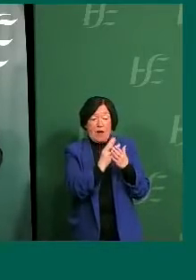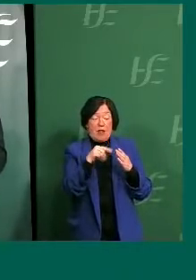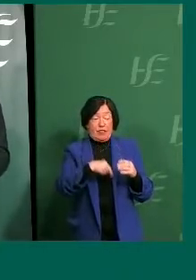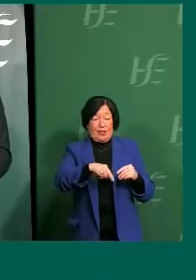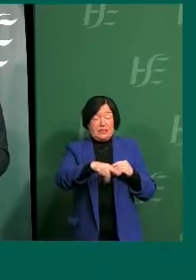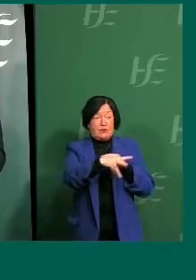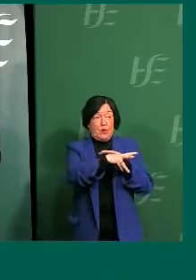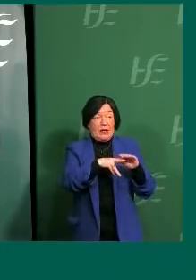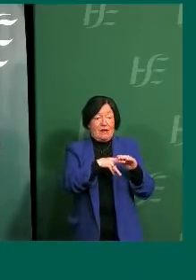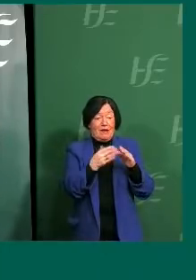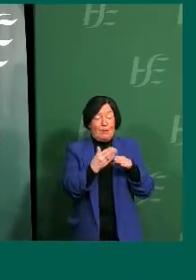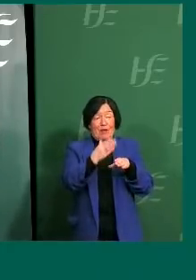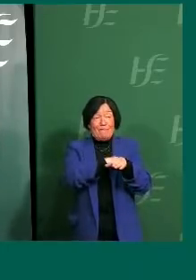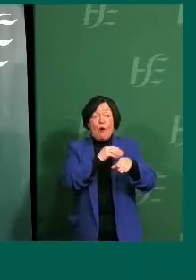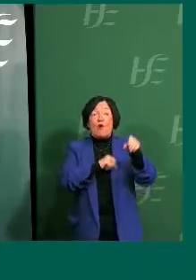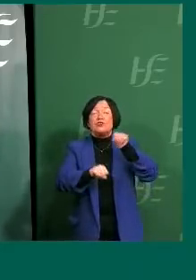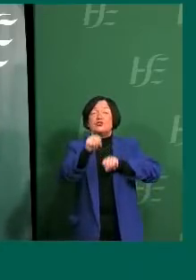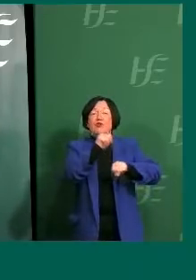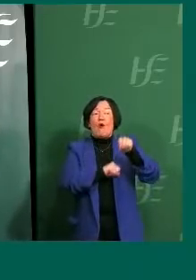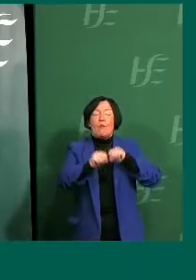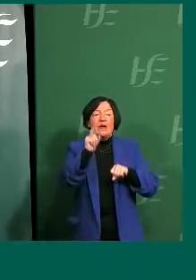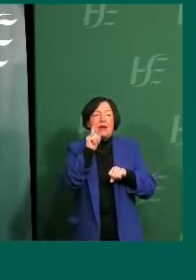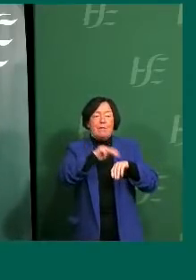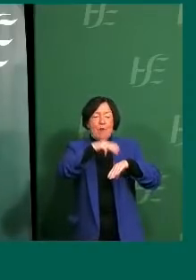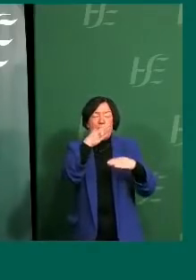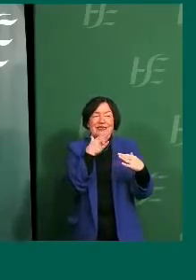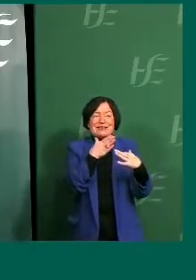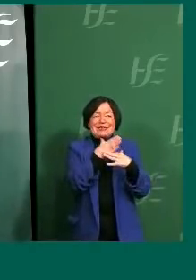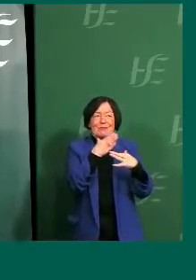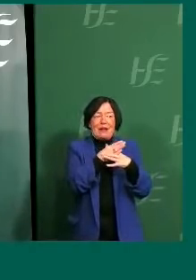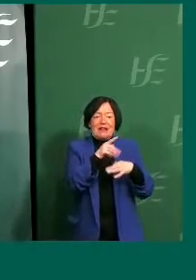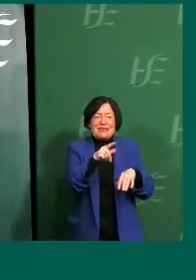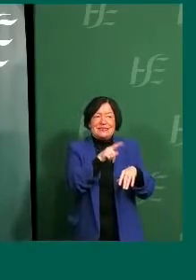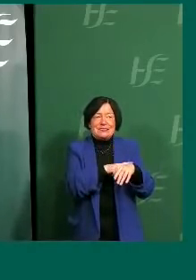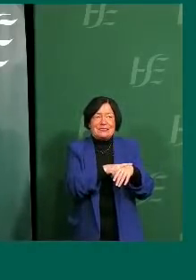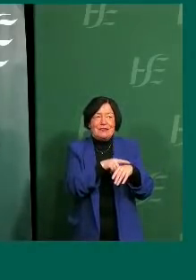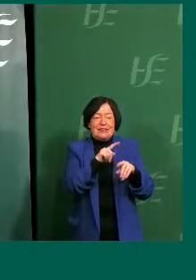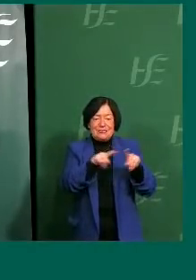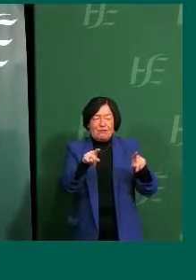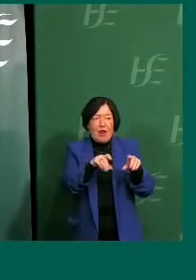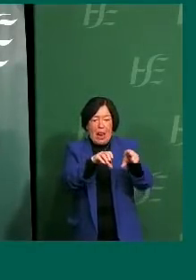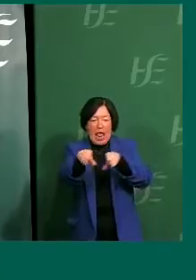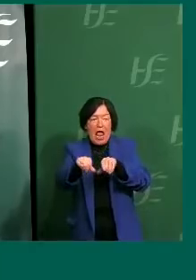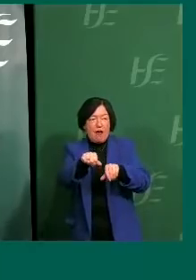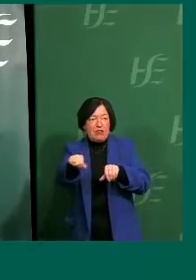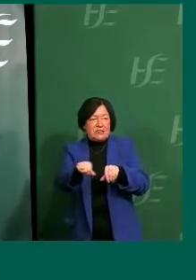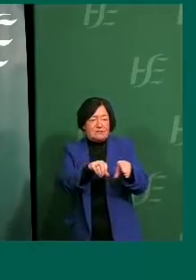prior to the storm, we were seeing much more accessibility to those slots through the locations.